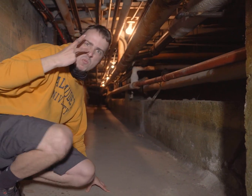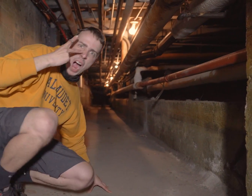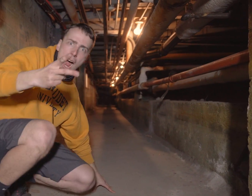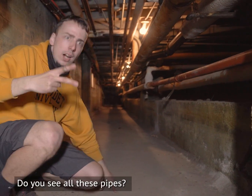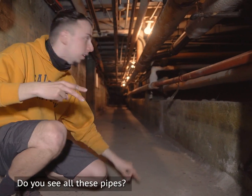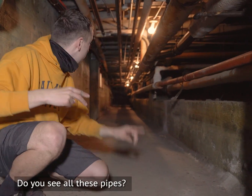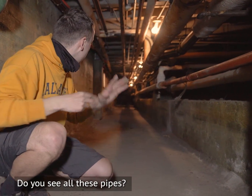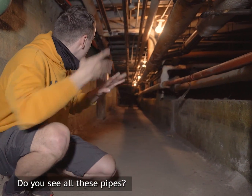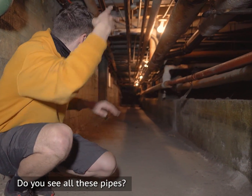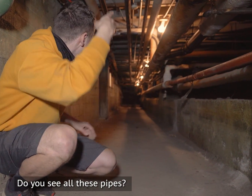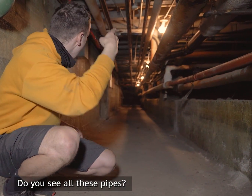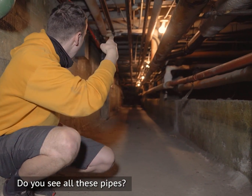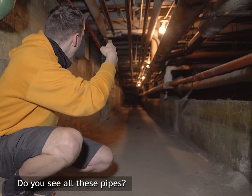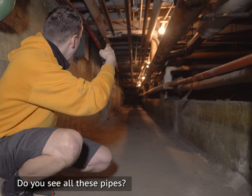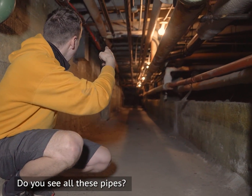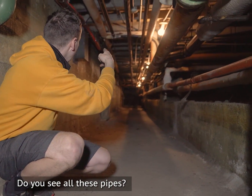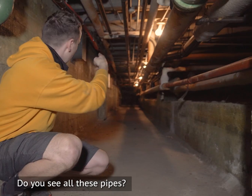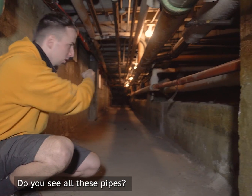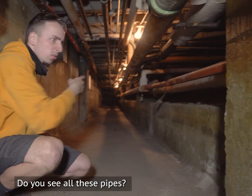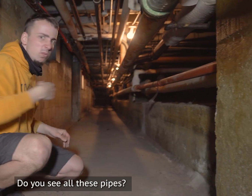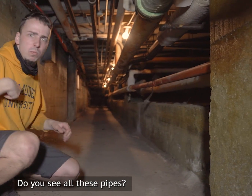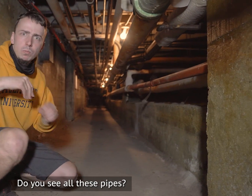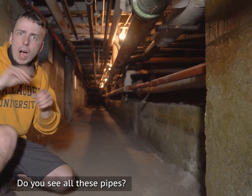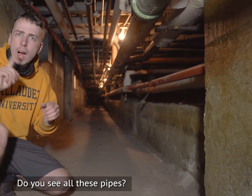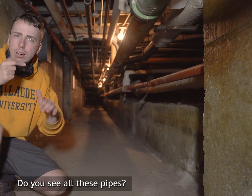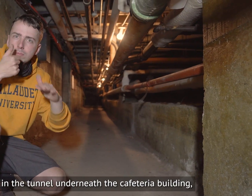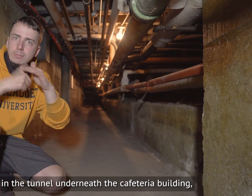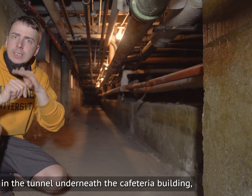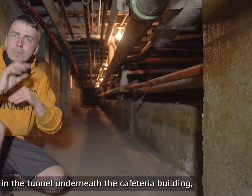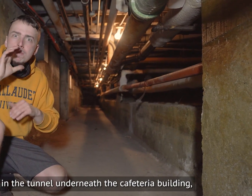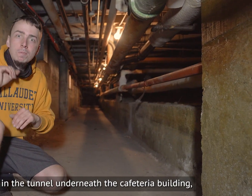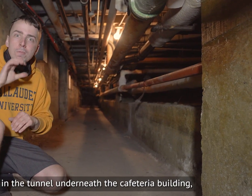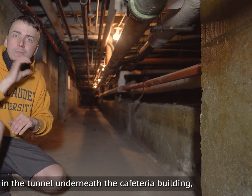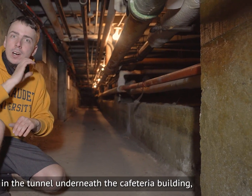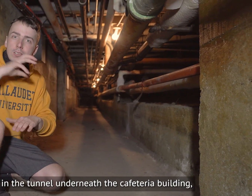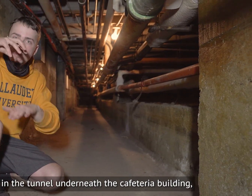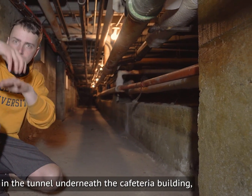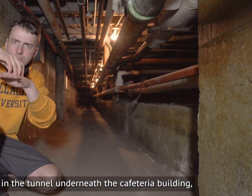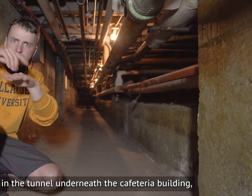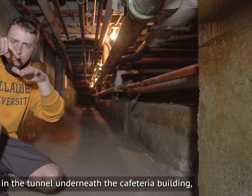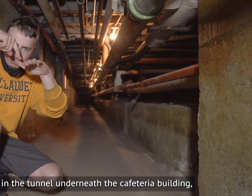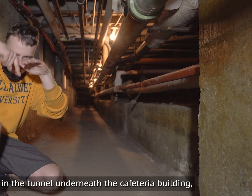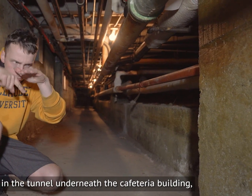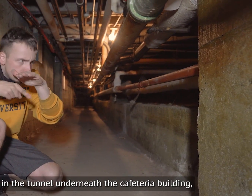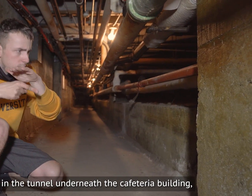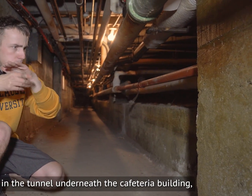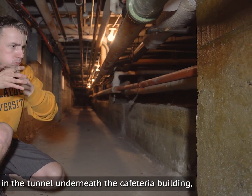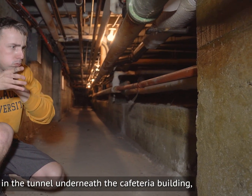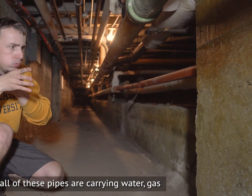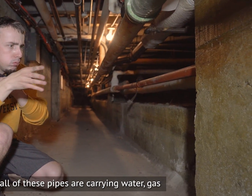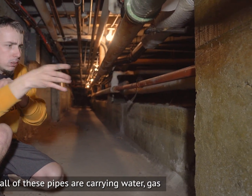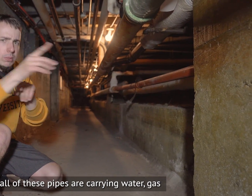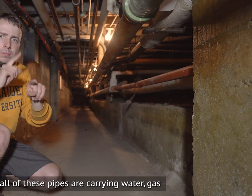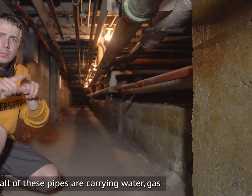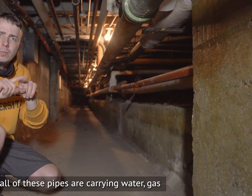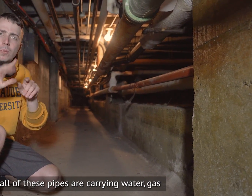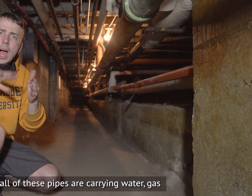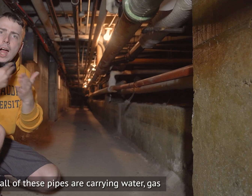Do you see all these pipes? Now we're in the tunnel underneath the cafeteria building, and all these pipes